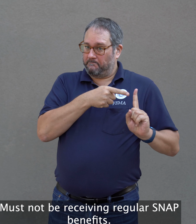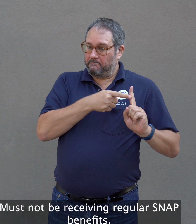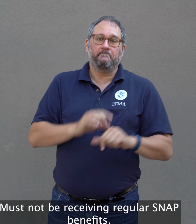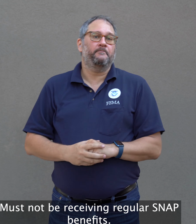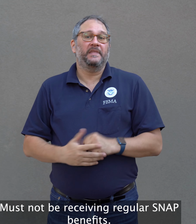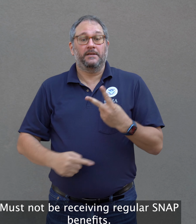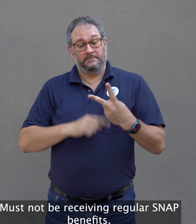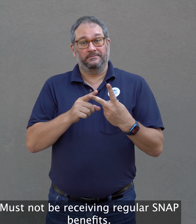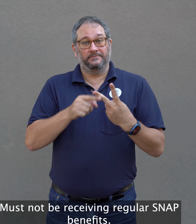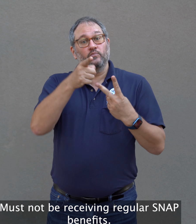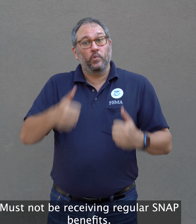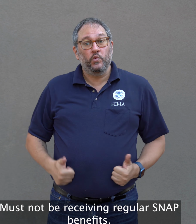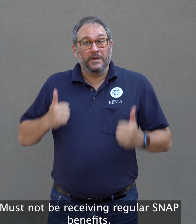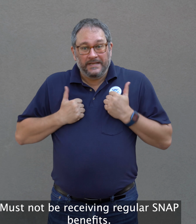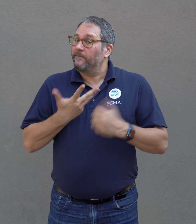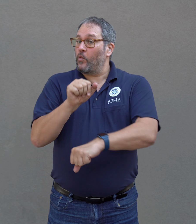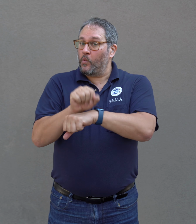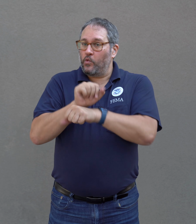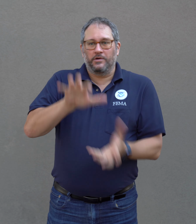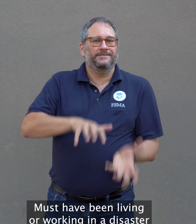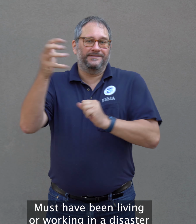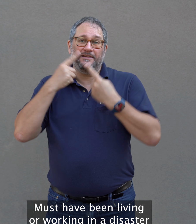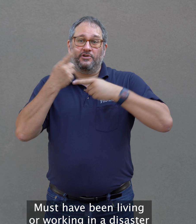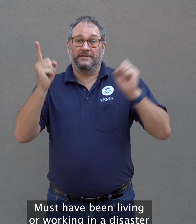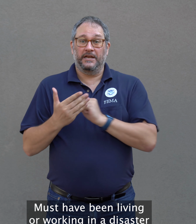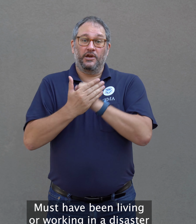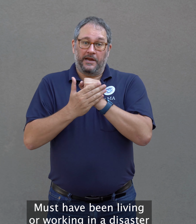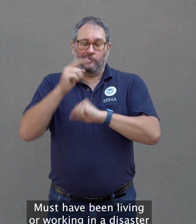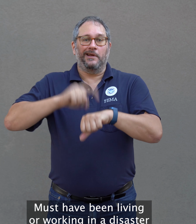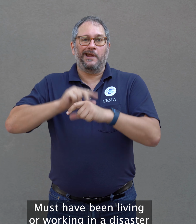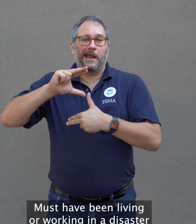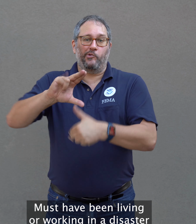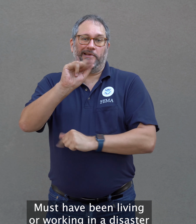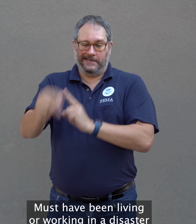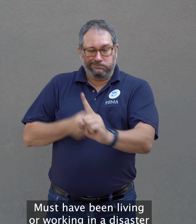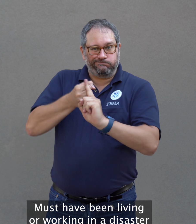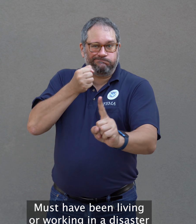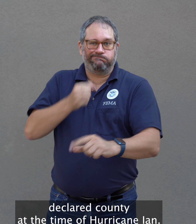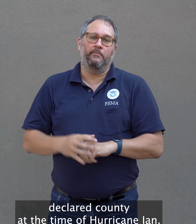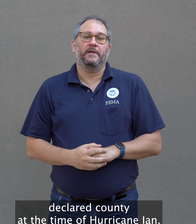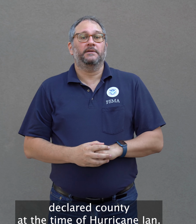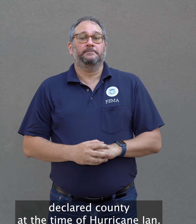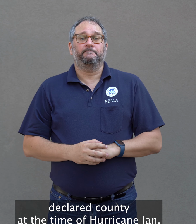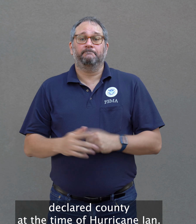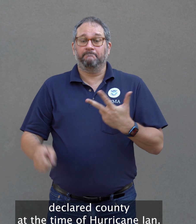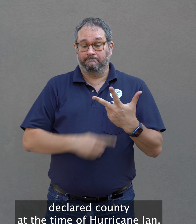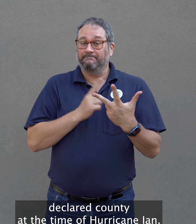be receiving regular SNAP benefits. Must have been living or working in a disaster declared county at the time of